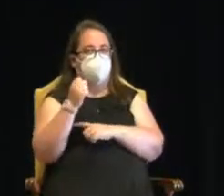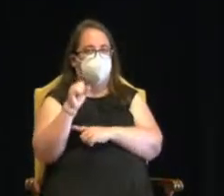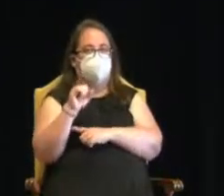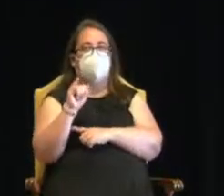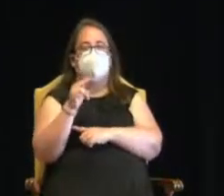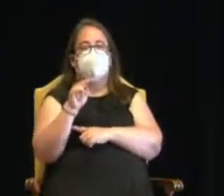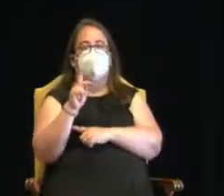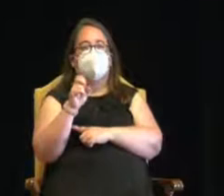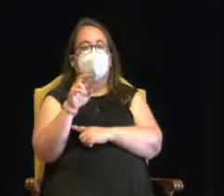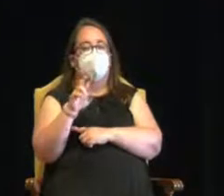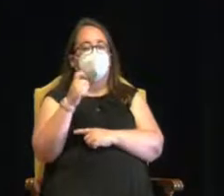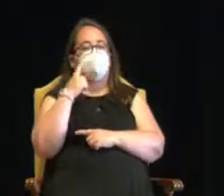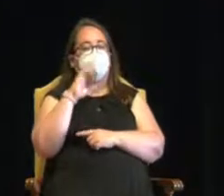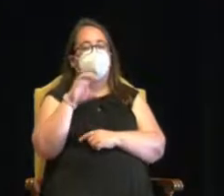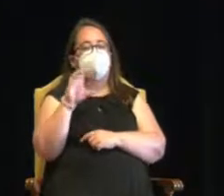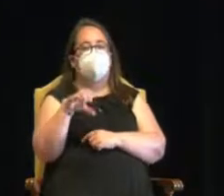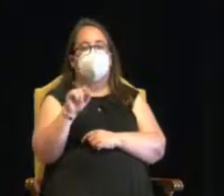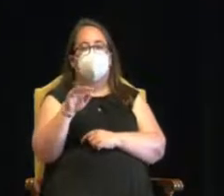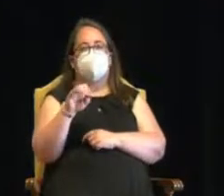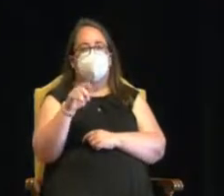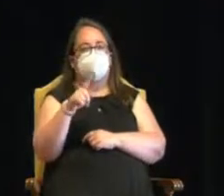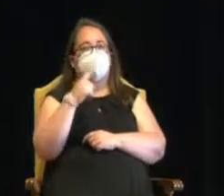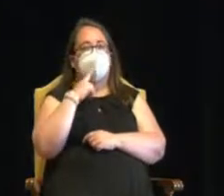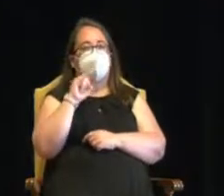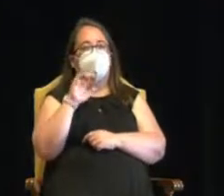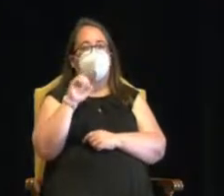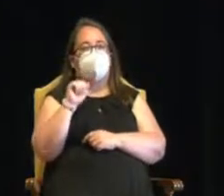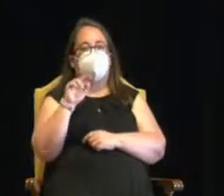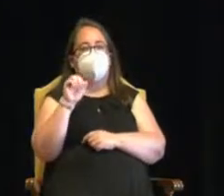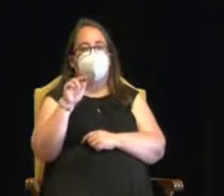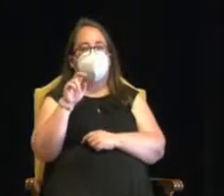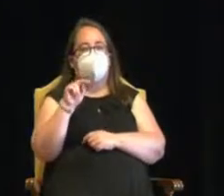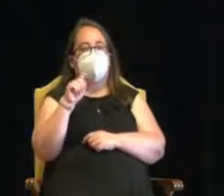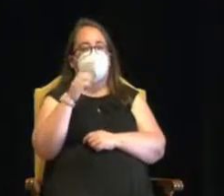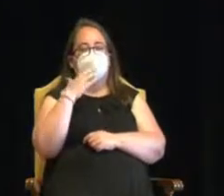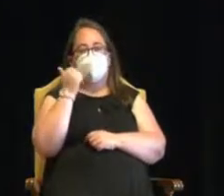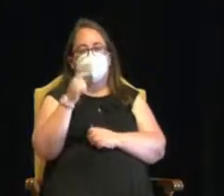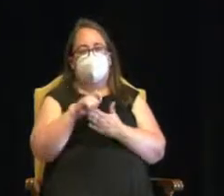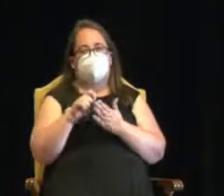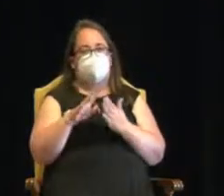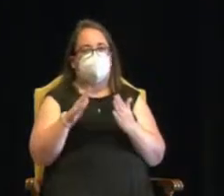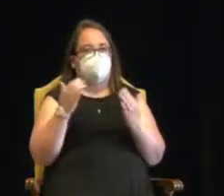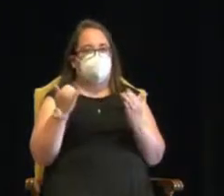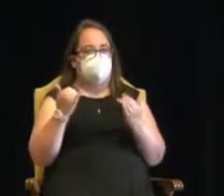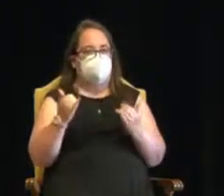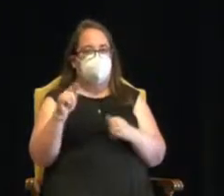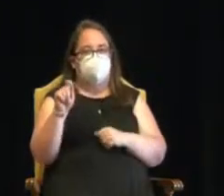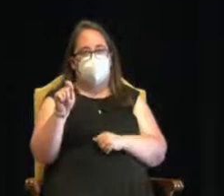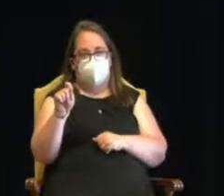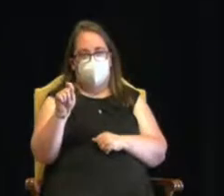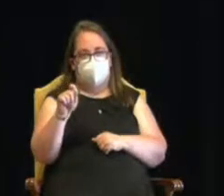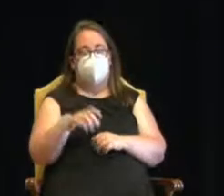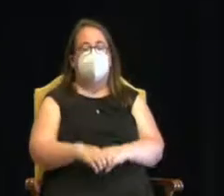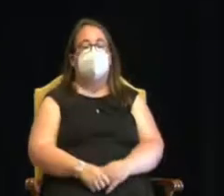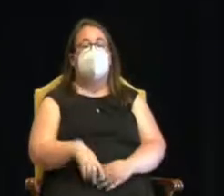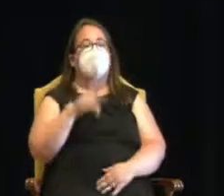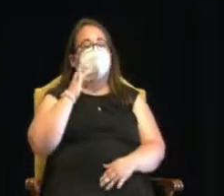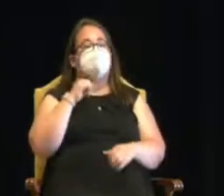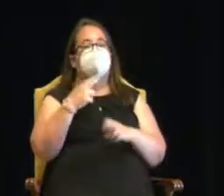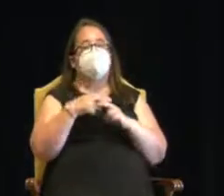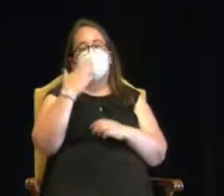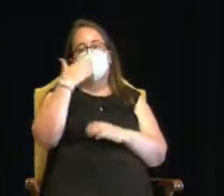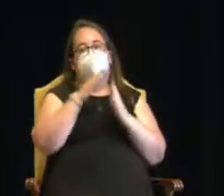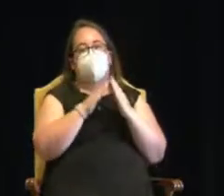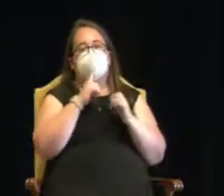review of the book for the Chicago Tribune, he wrote, Laura Lippman is one of the best novelists working today, period. Seeing her name on the cover of a book